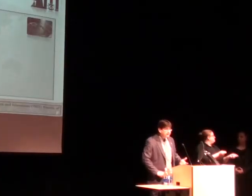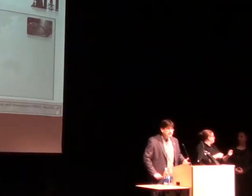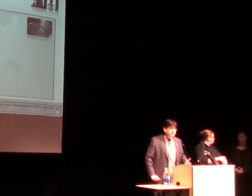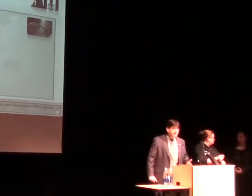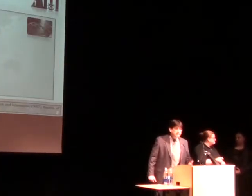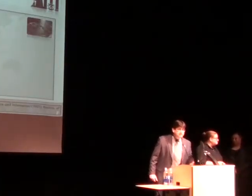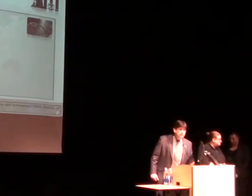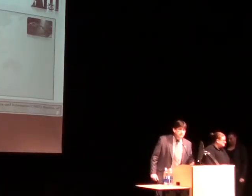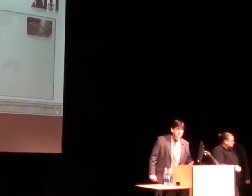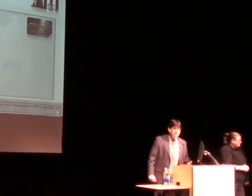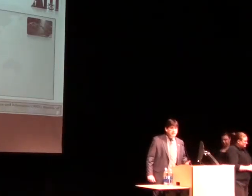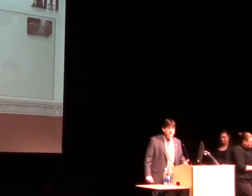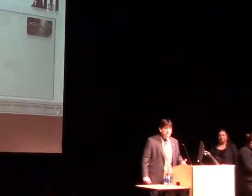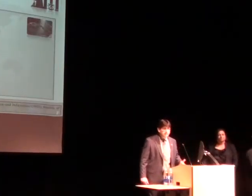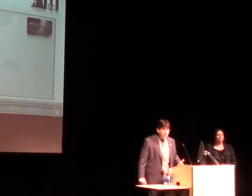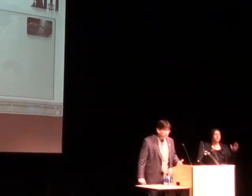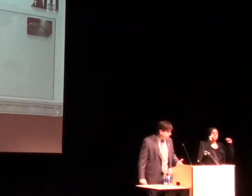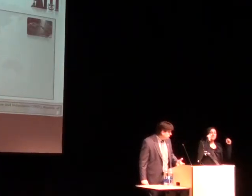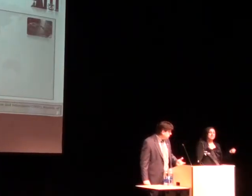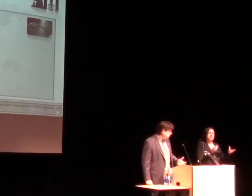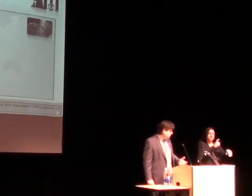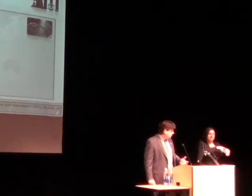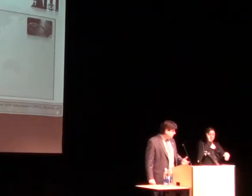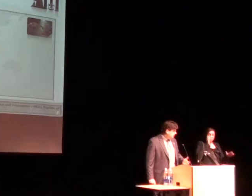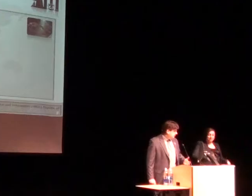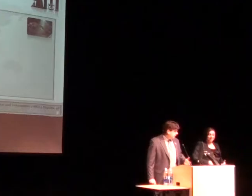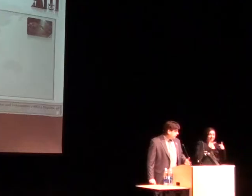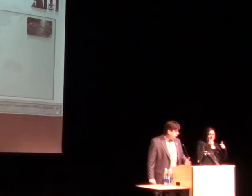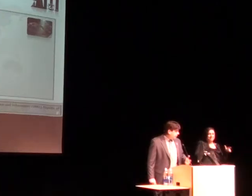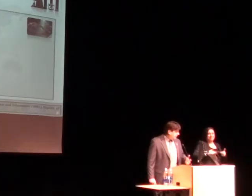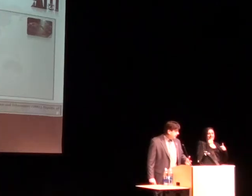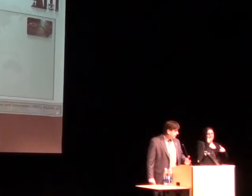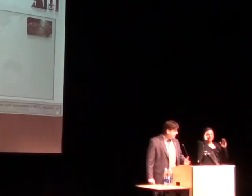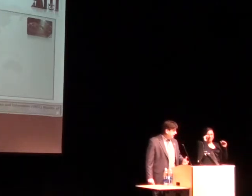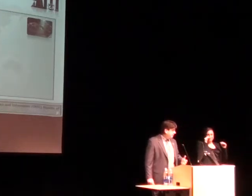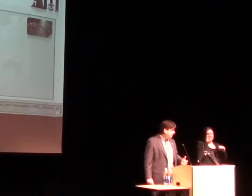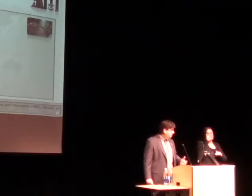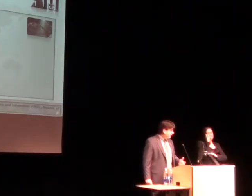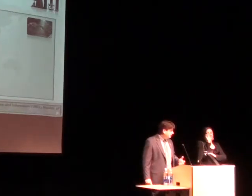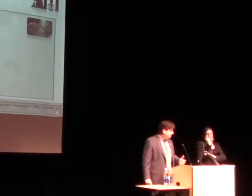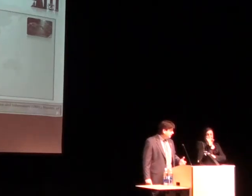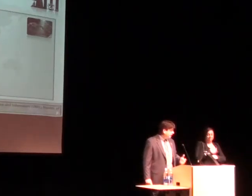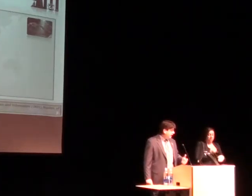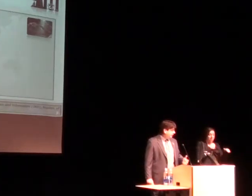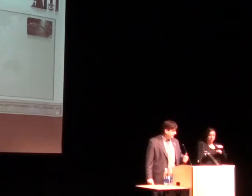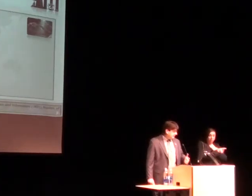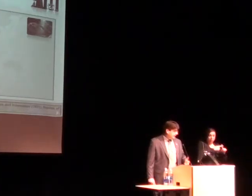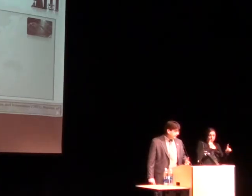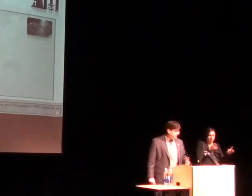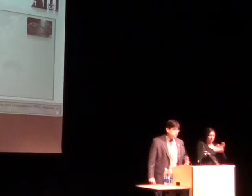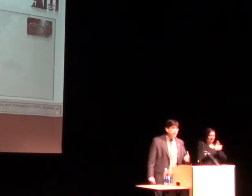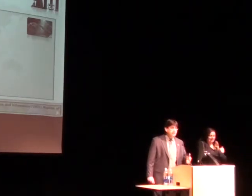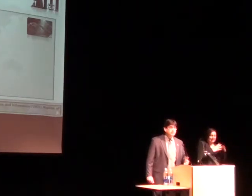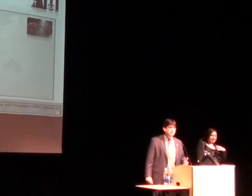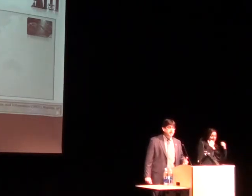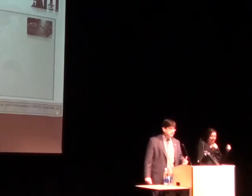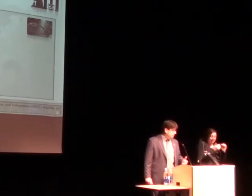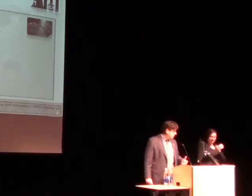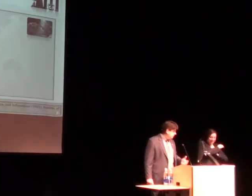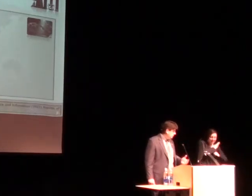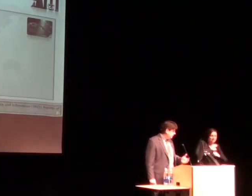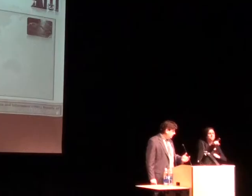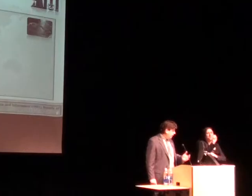Our life expectancy, 79 years old. Our birth, attended by skilled health staff, is